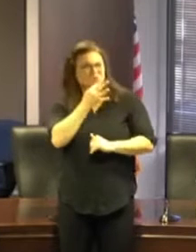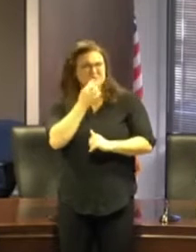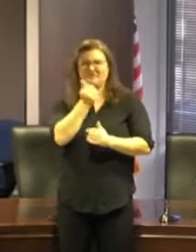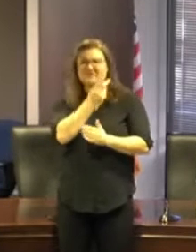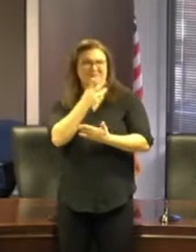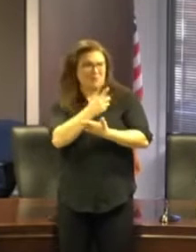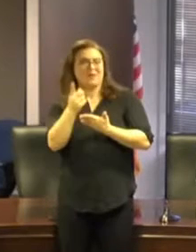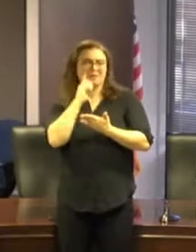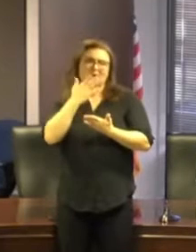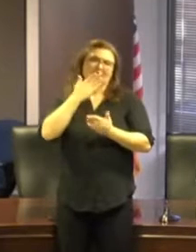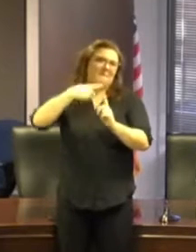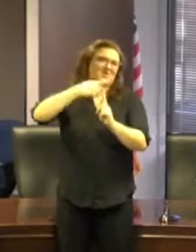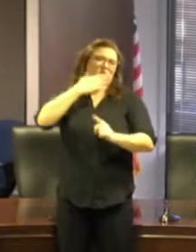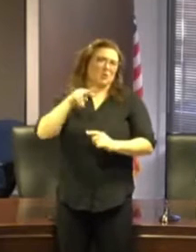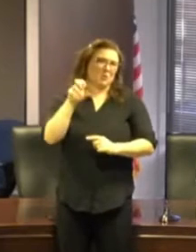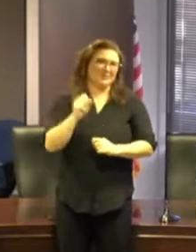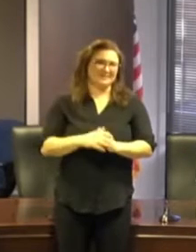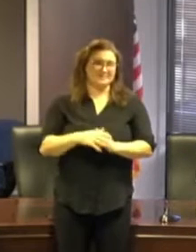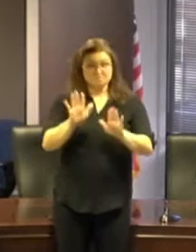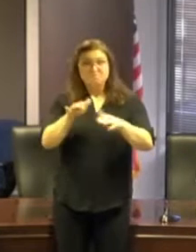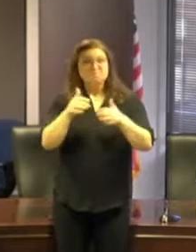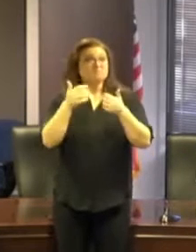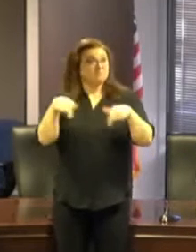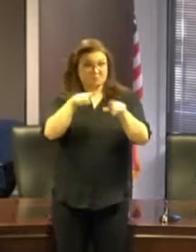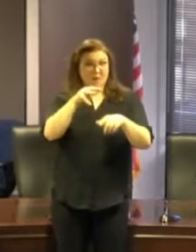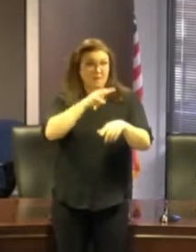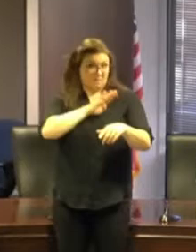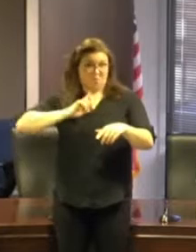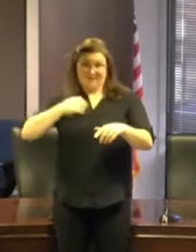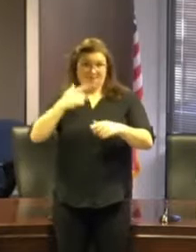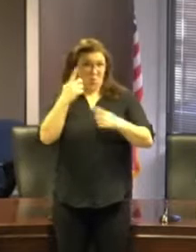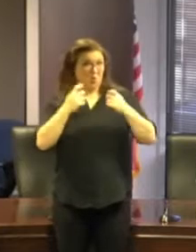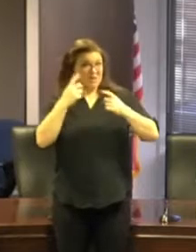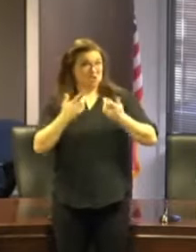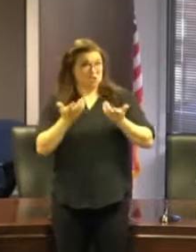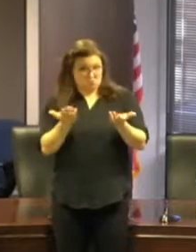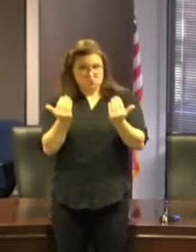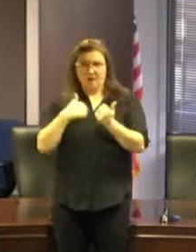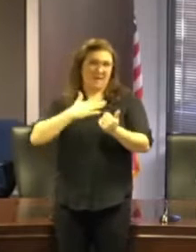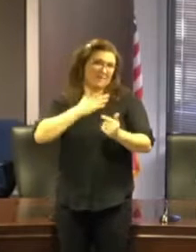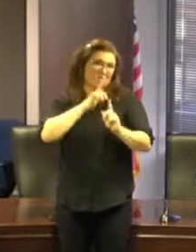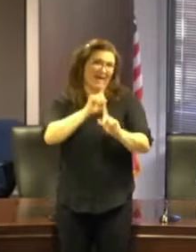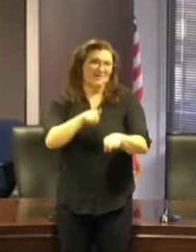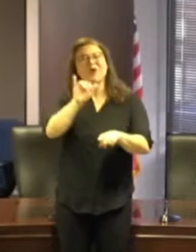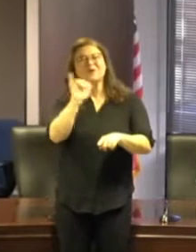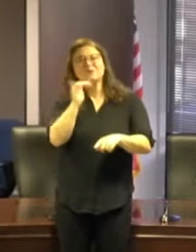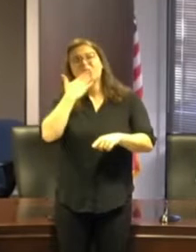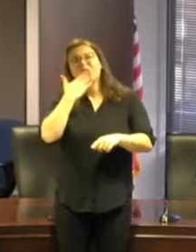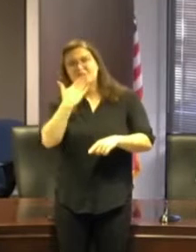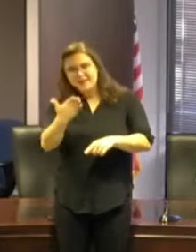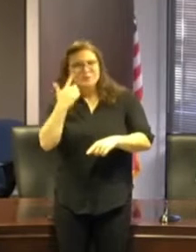I'm happy to answer any questions that any of the members of the board may have and appreciate the opportunity to provide this update.